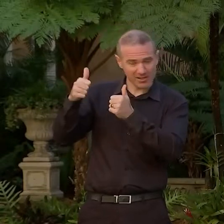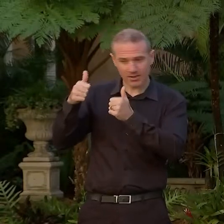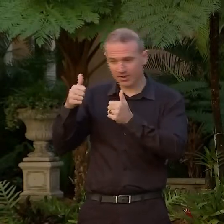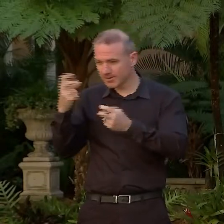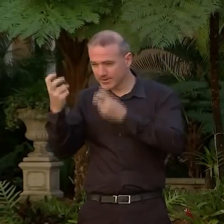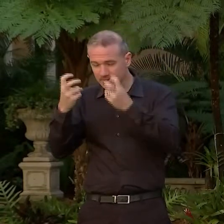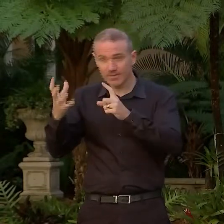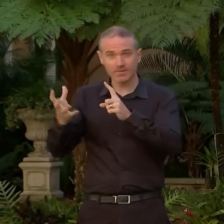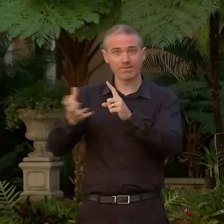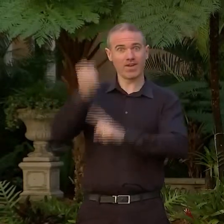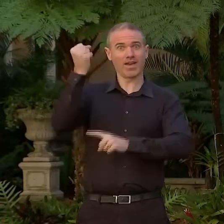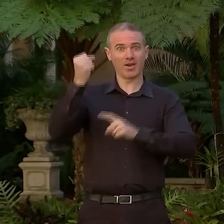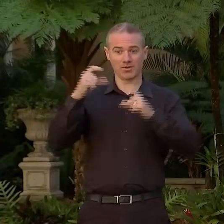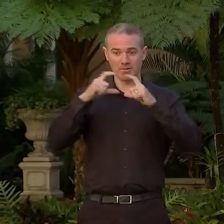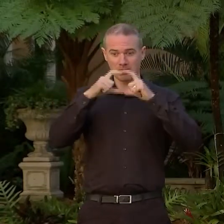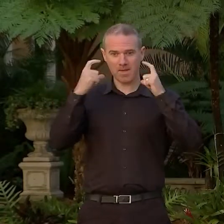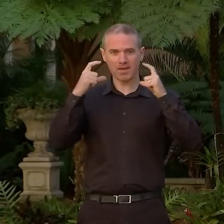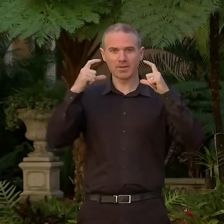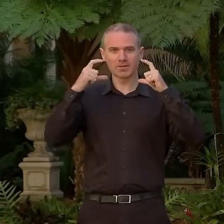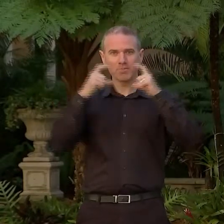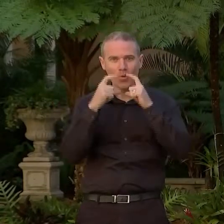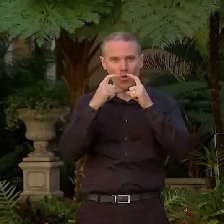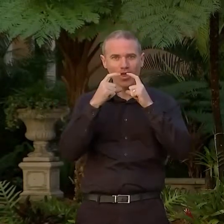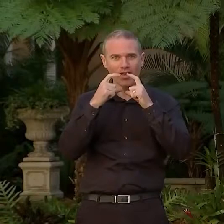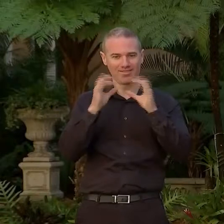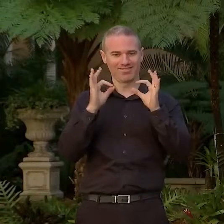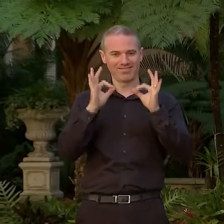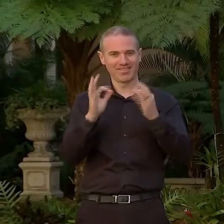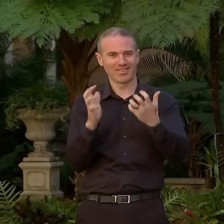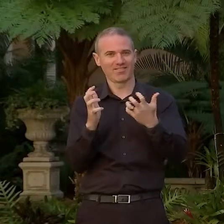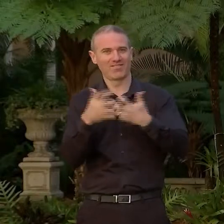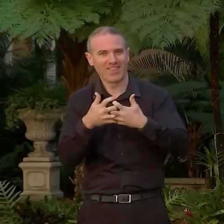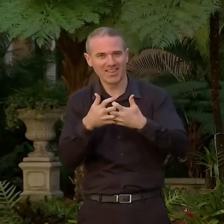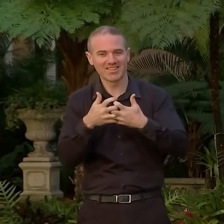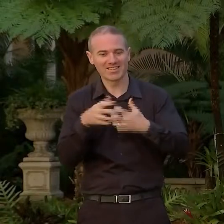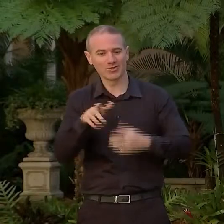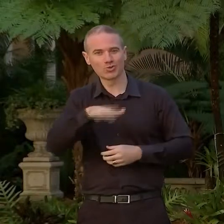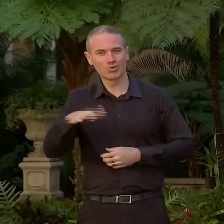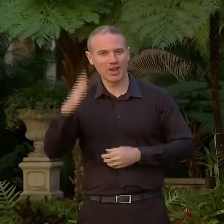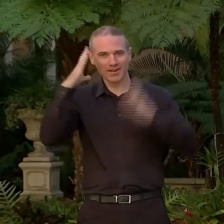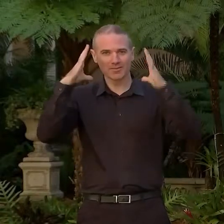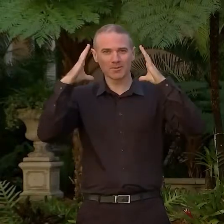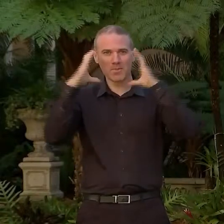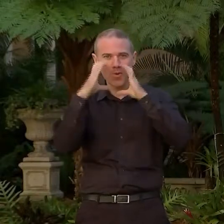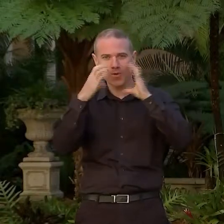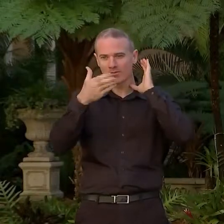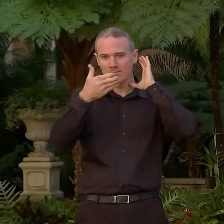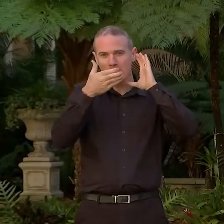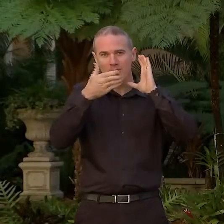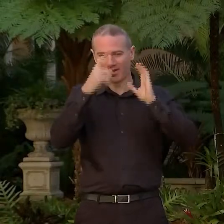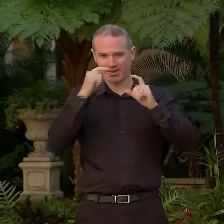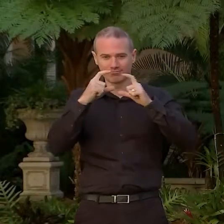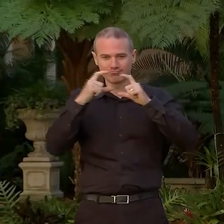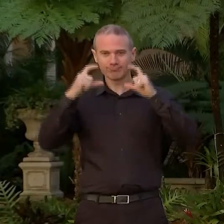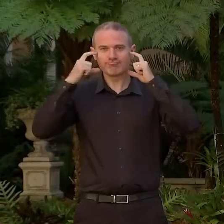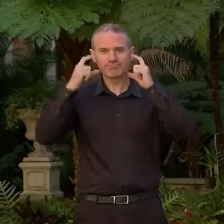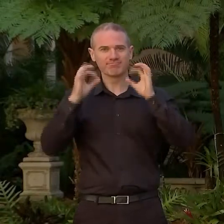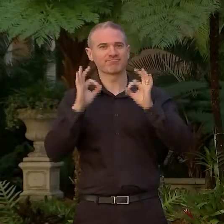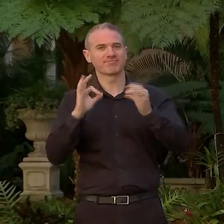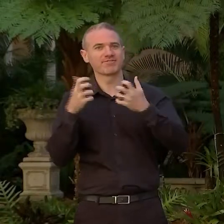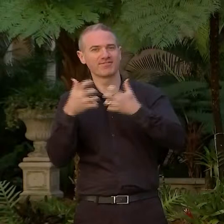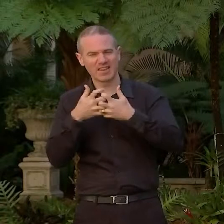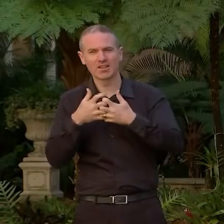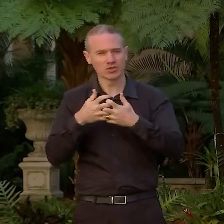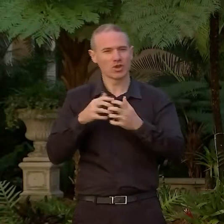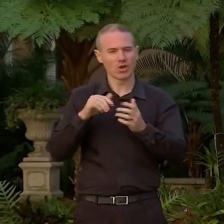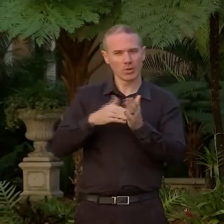sourced masks that are smaller, that will fit smaller heads. So we are going to look at some pilot